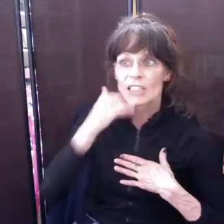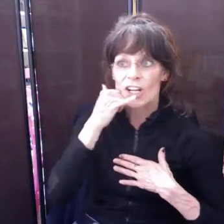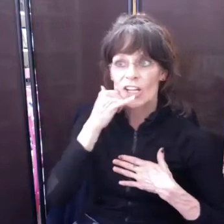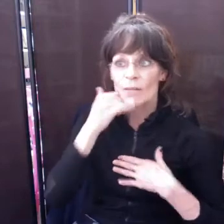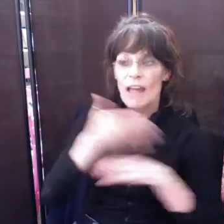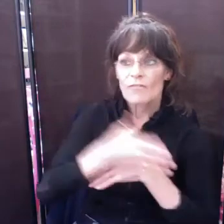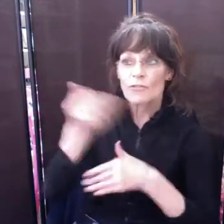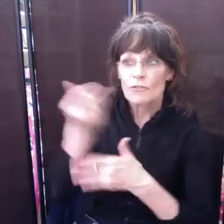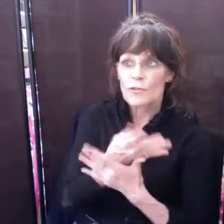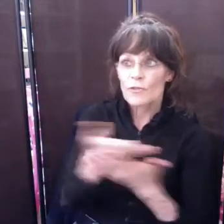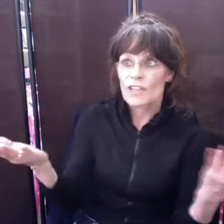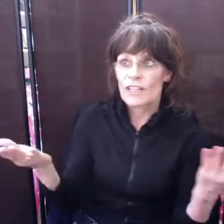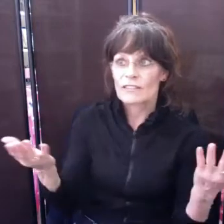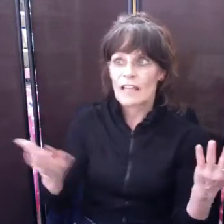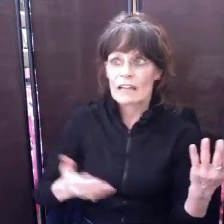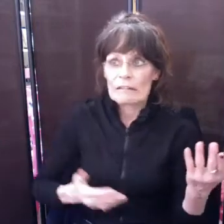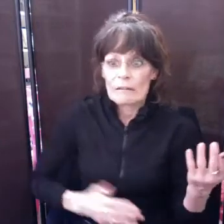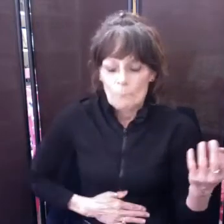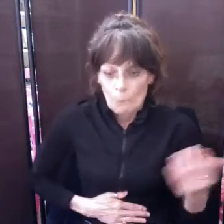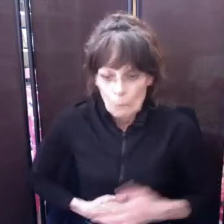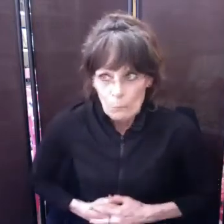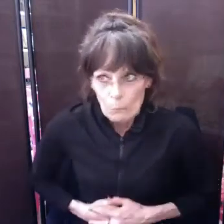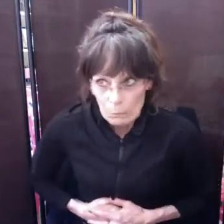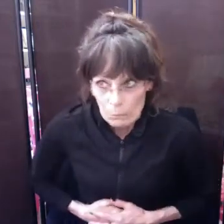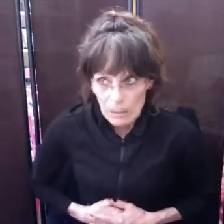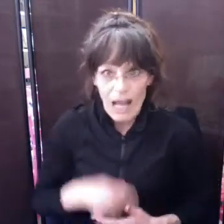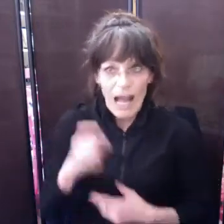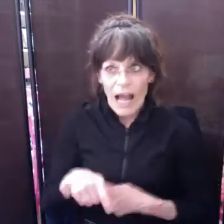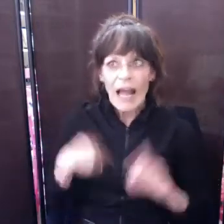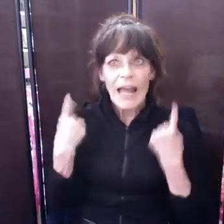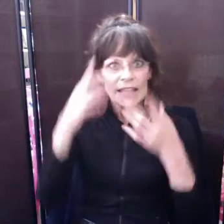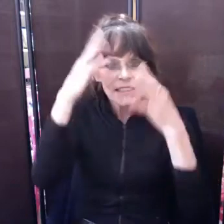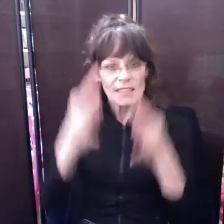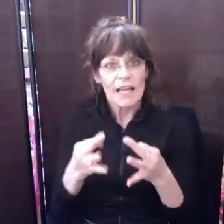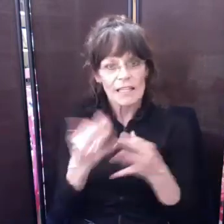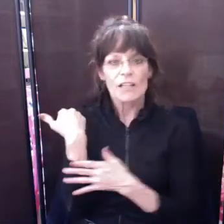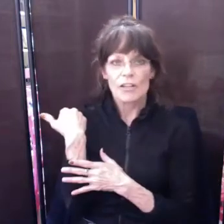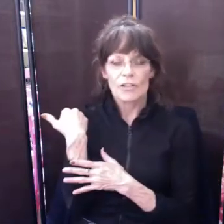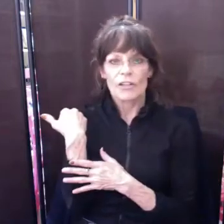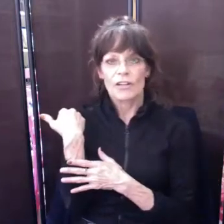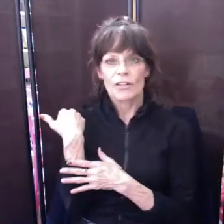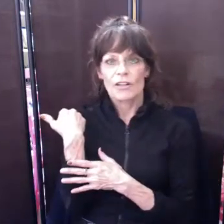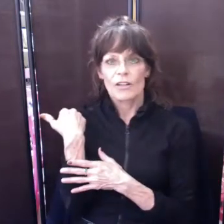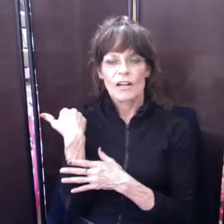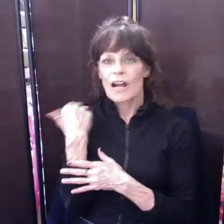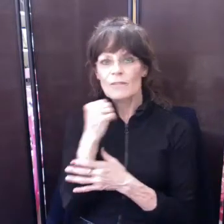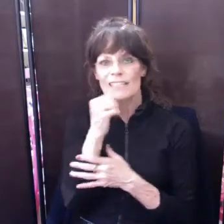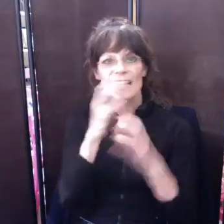like pick my stomach up from the floor." I mean, because I had made the decision years earlier that I was not going to search. I felt it